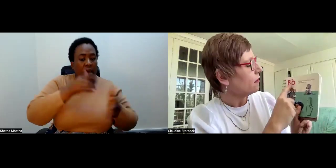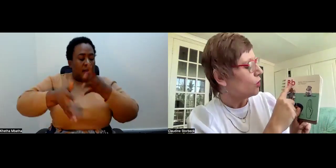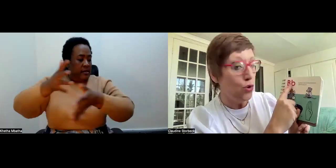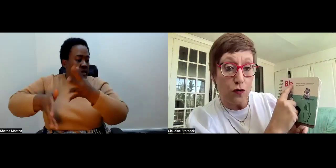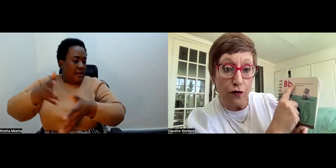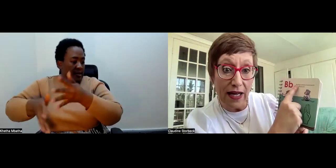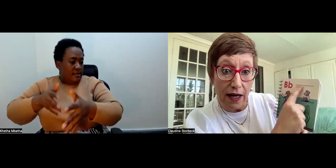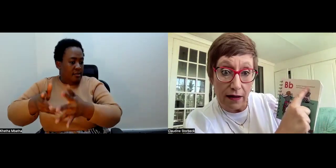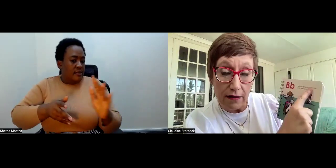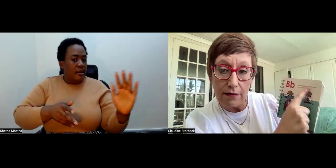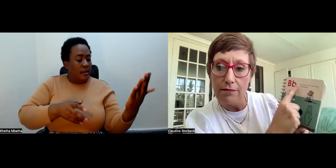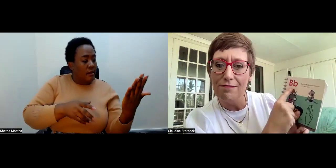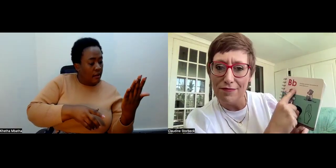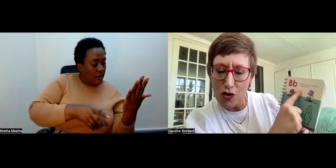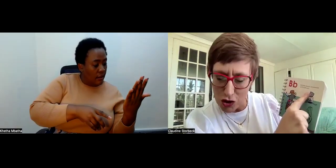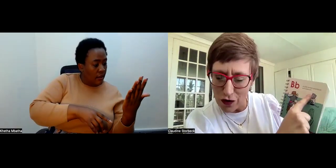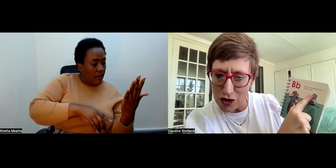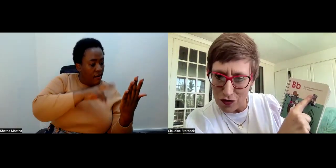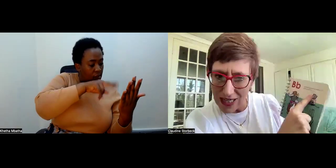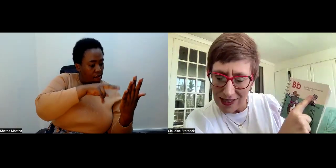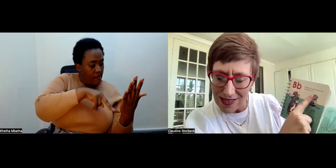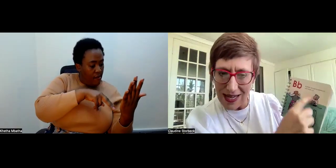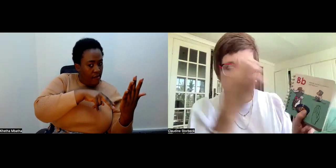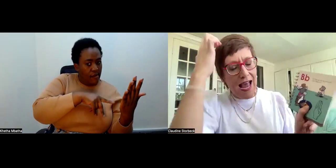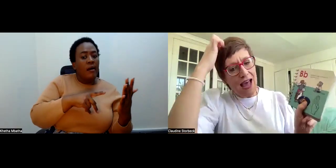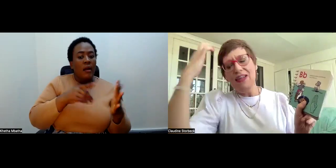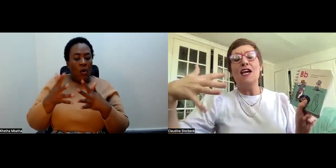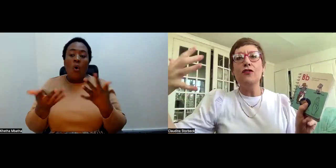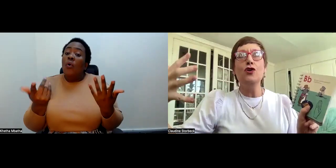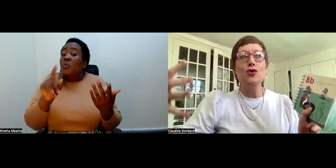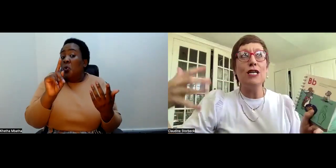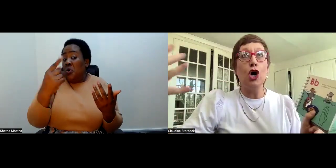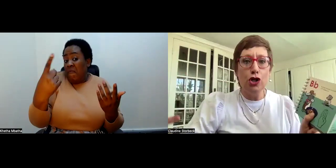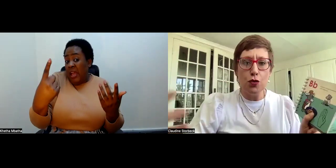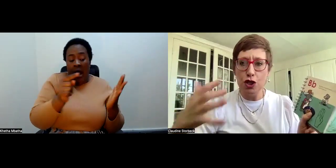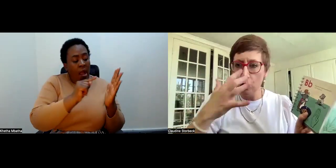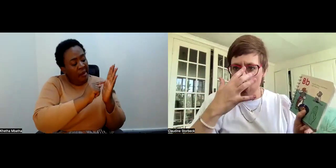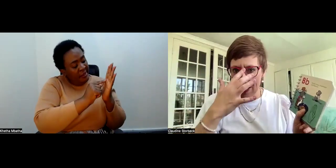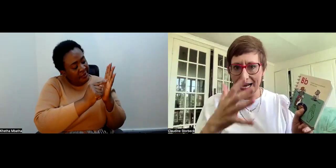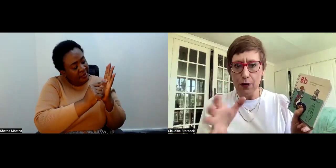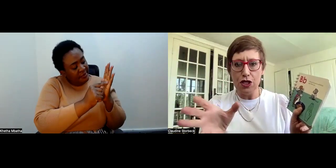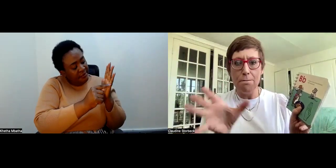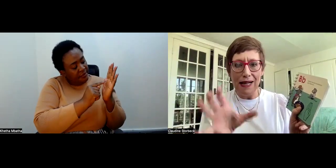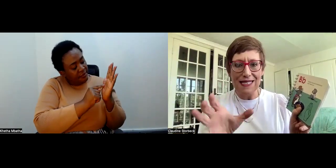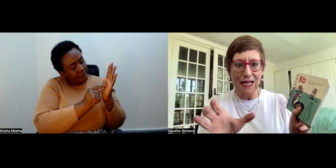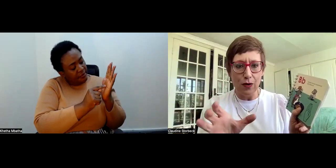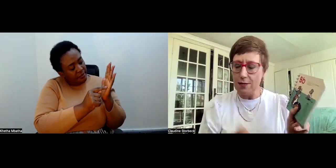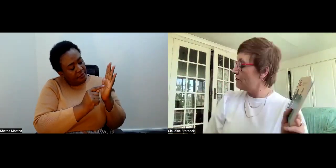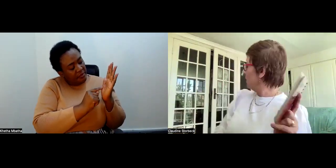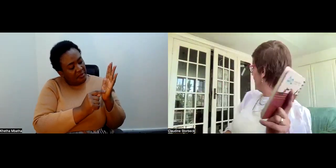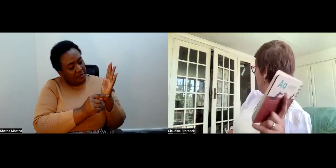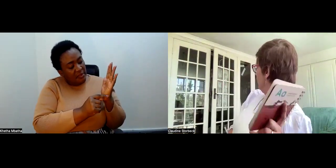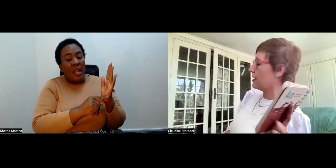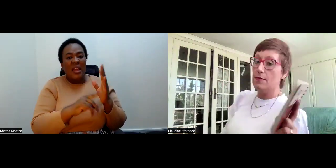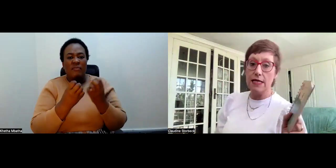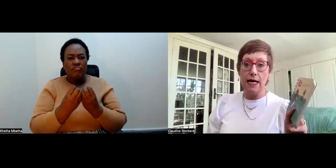even use your finger to show that you're reading it. And then if you're using code switching or translanguaging multilingualism,